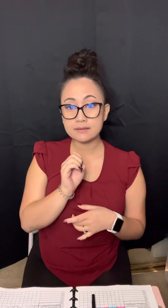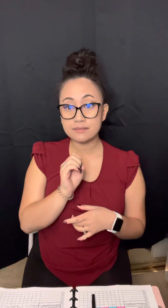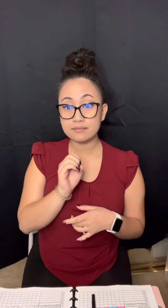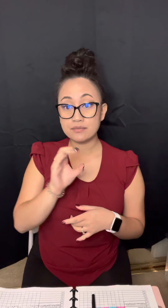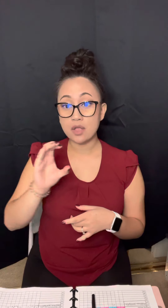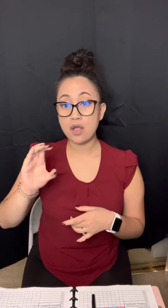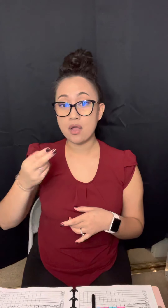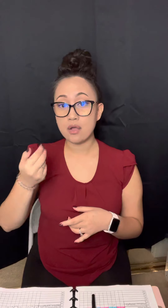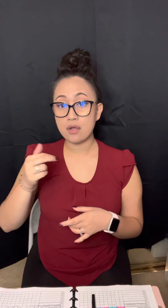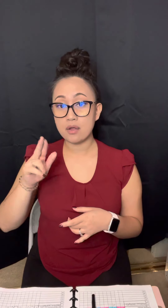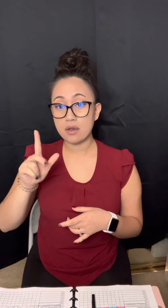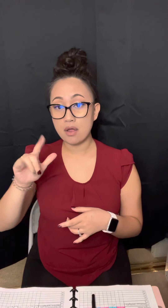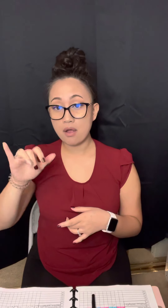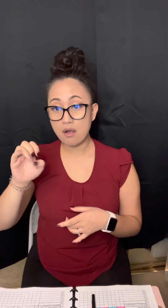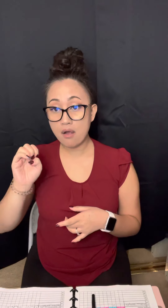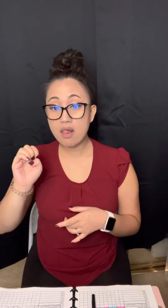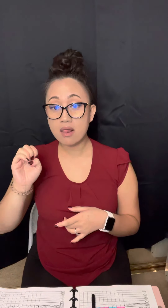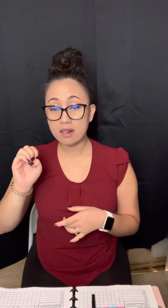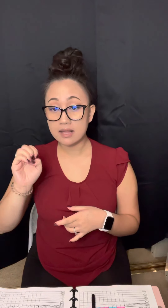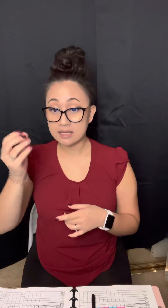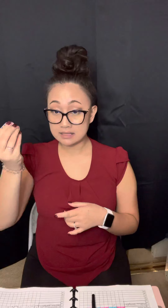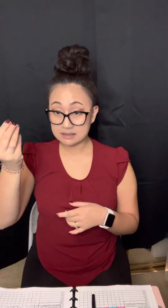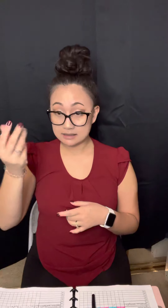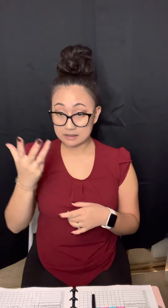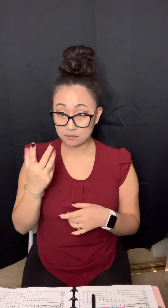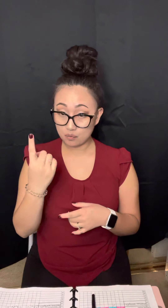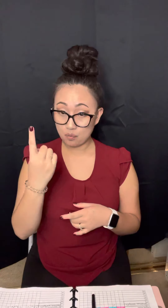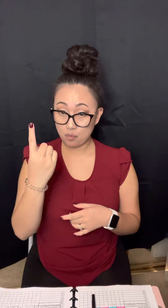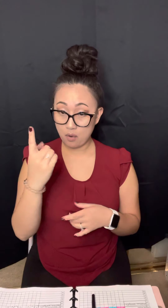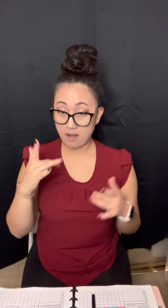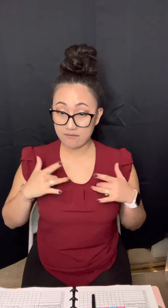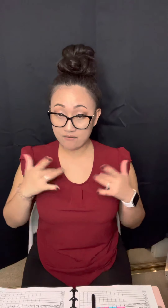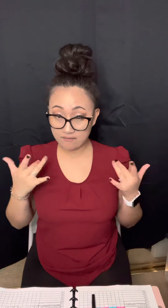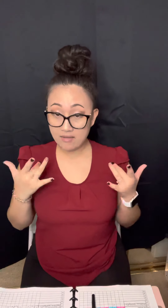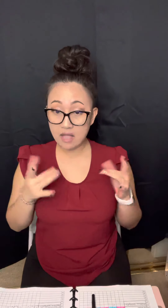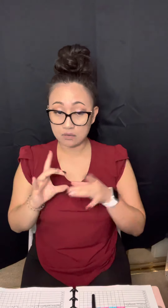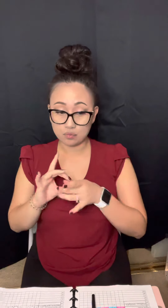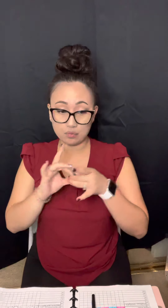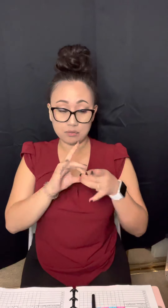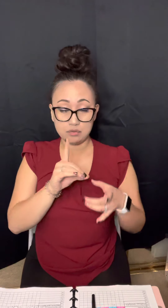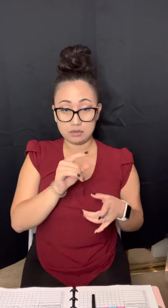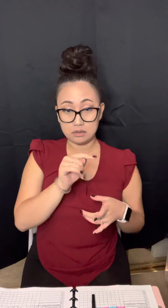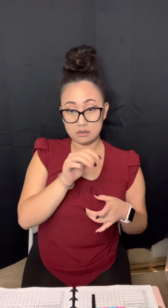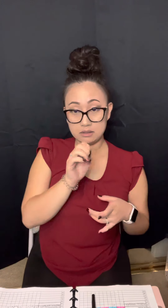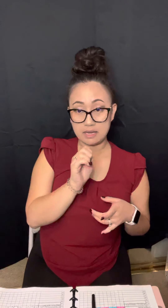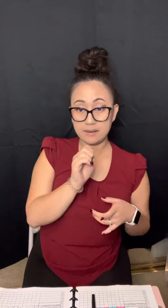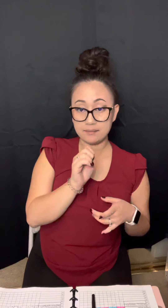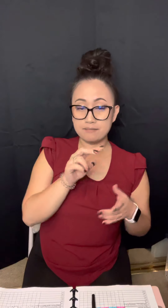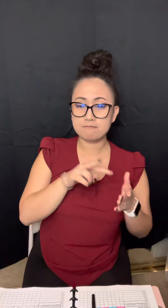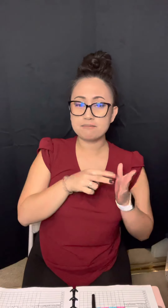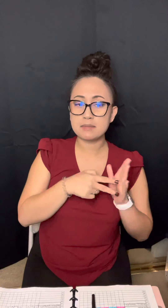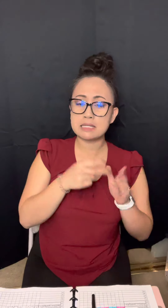Charlie, can you tell me one event that goes with a date? That means a year or a time that something happened.